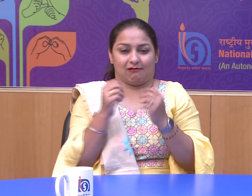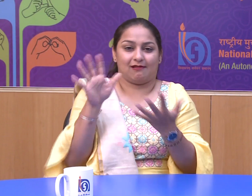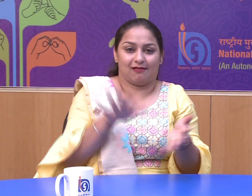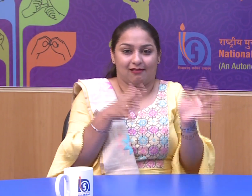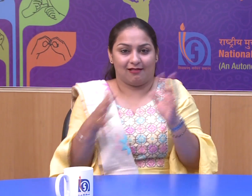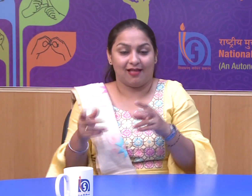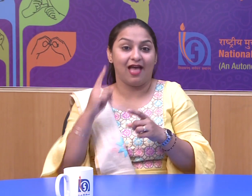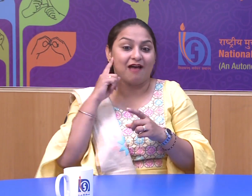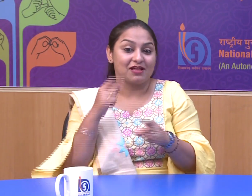ragas.